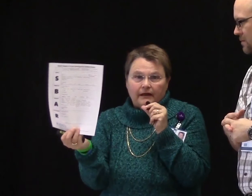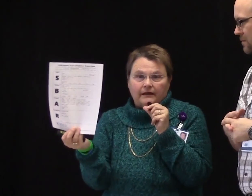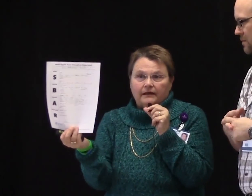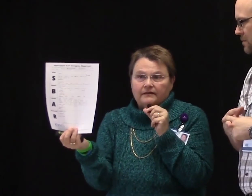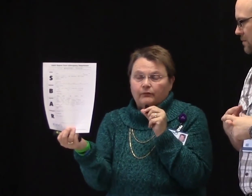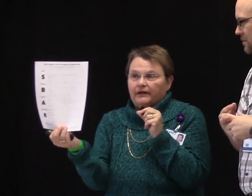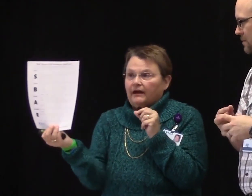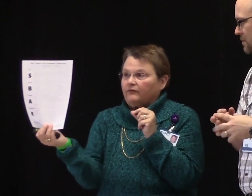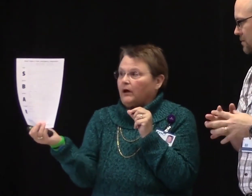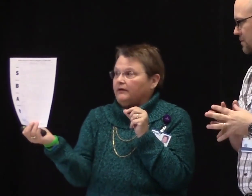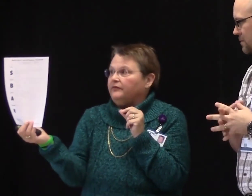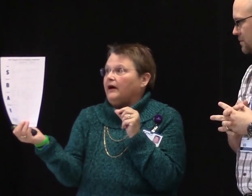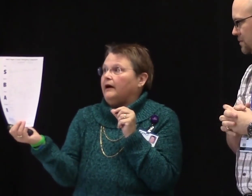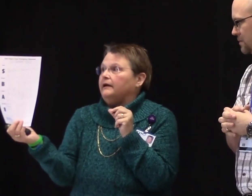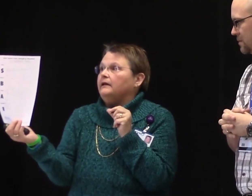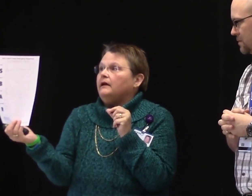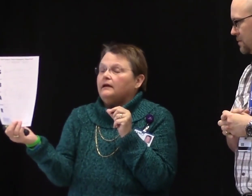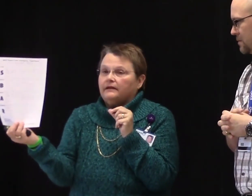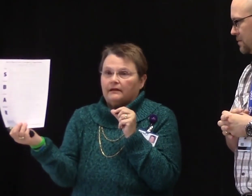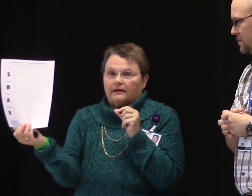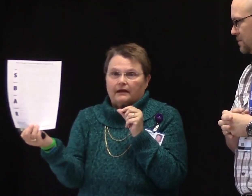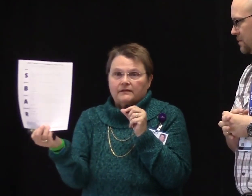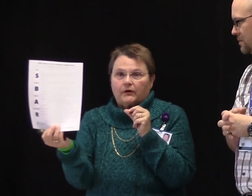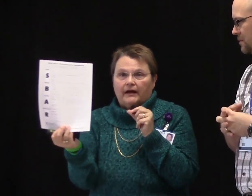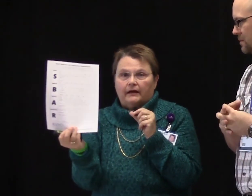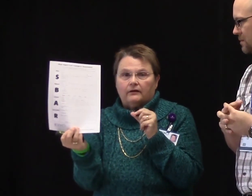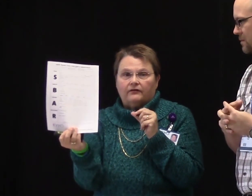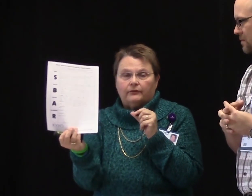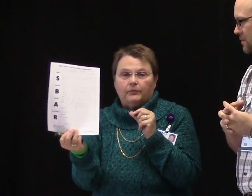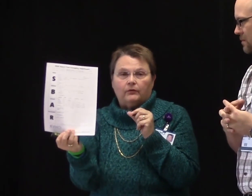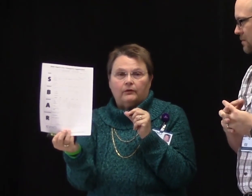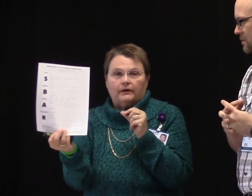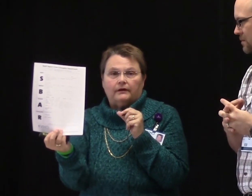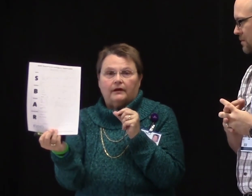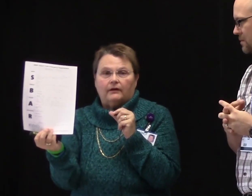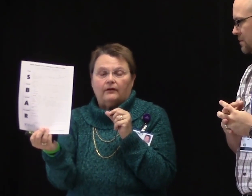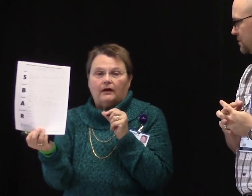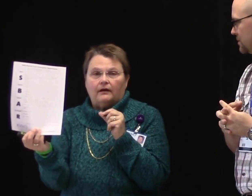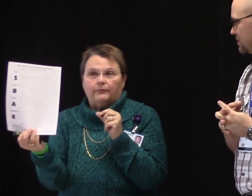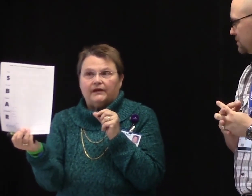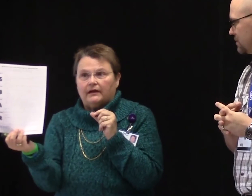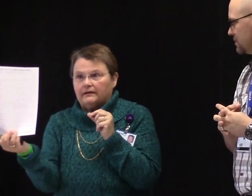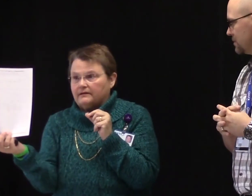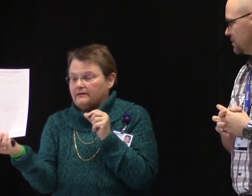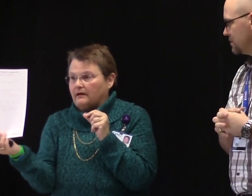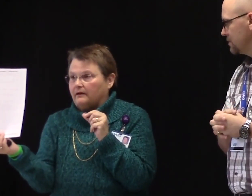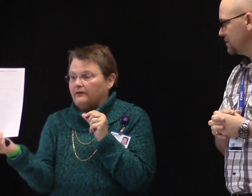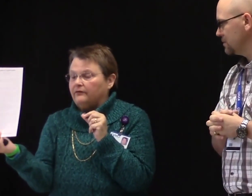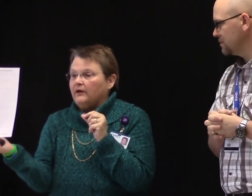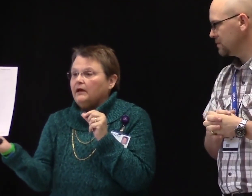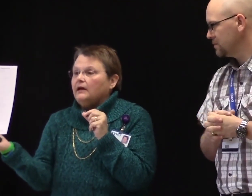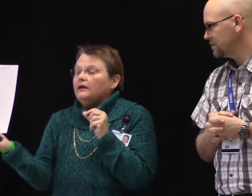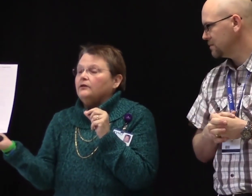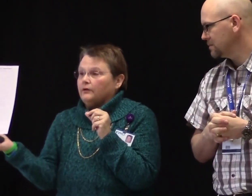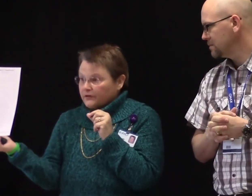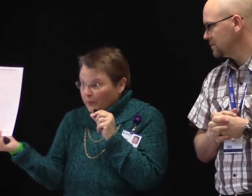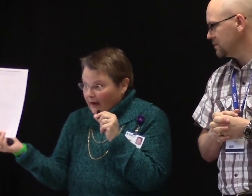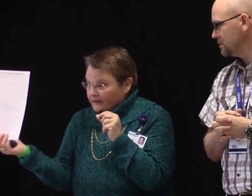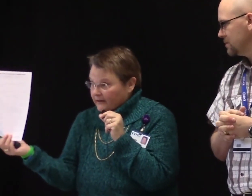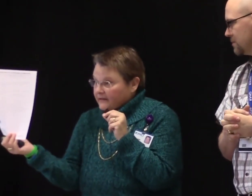is we have modified the SBAR handoff report, uh, because of nurse practice